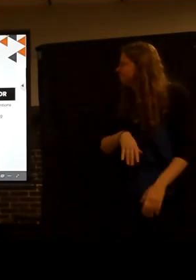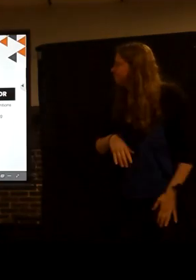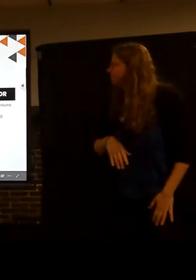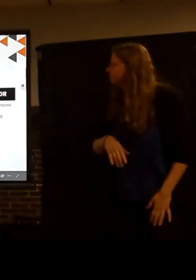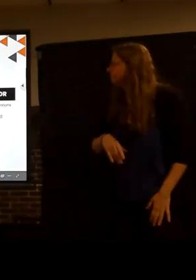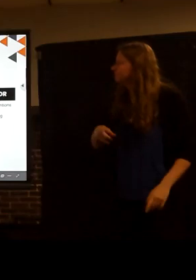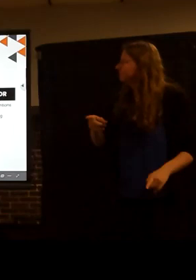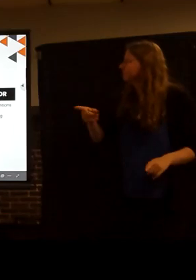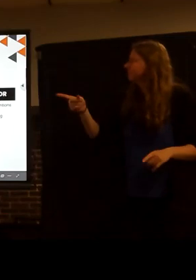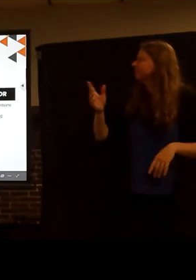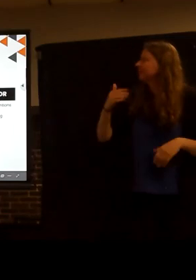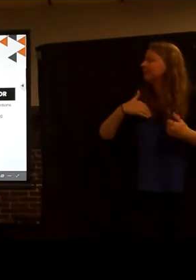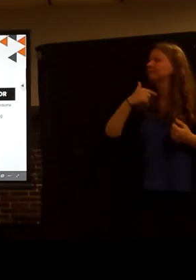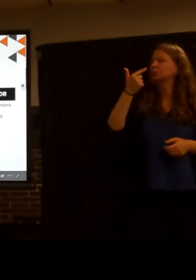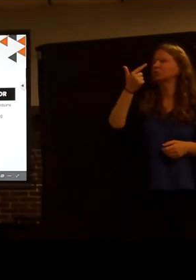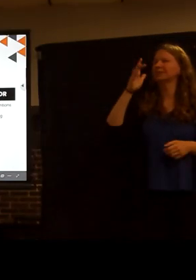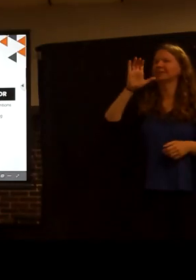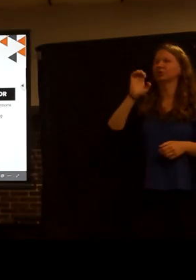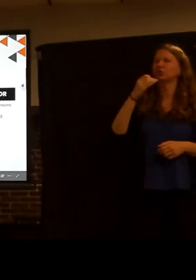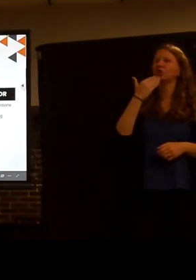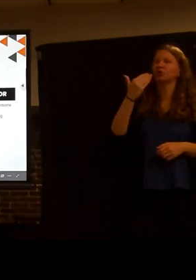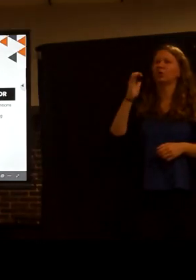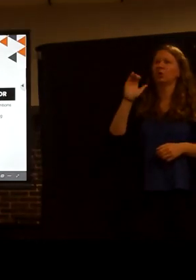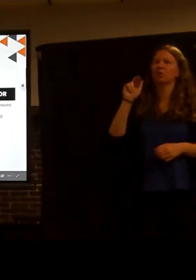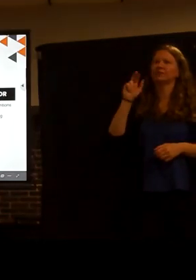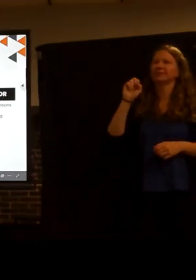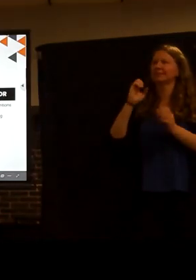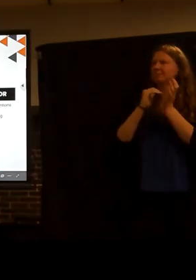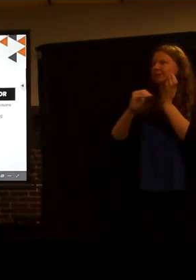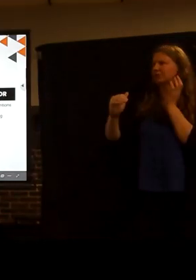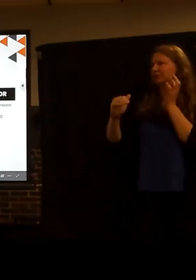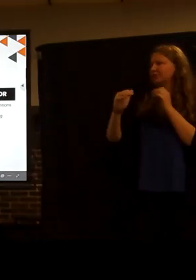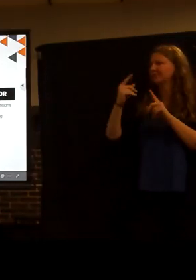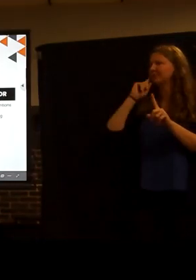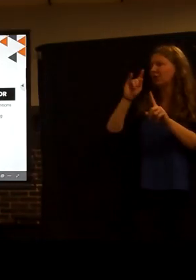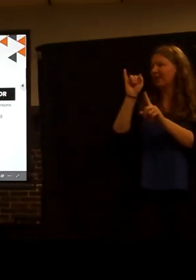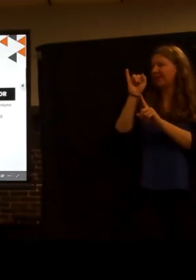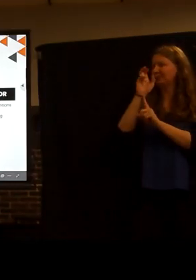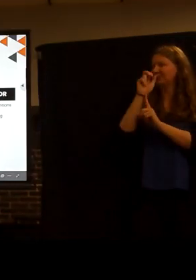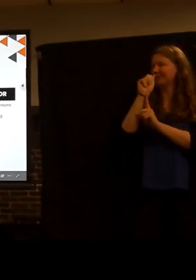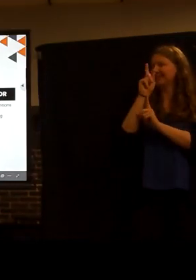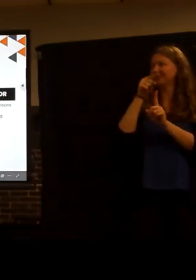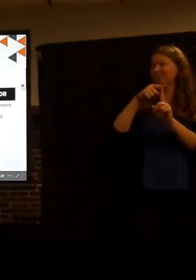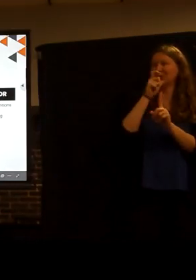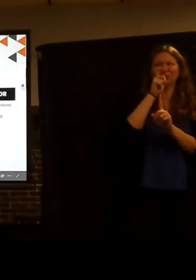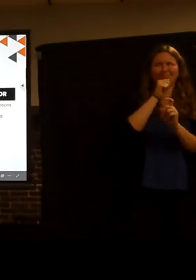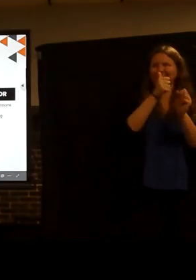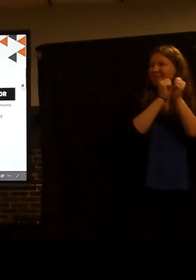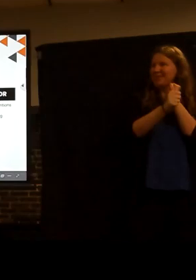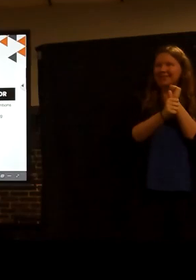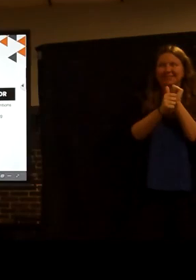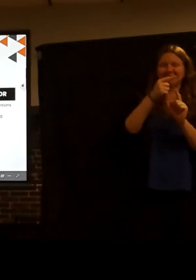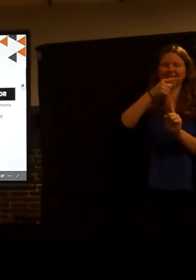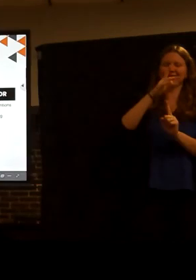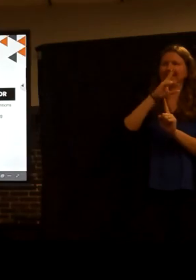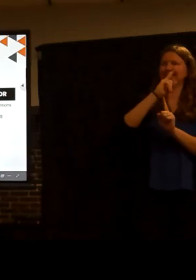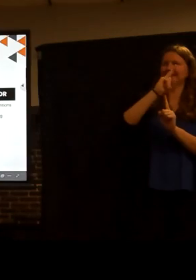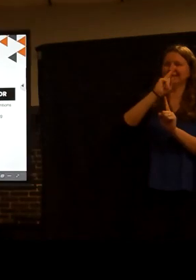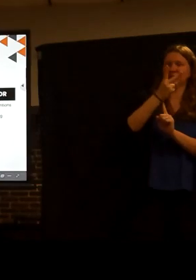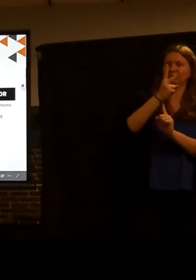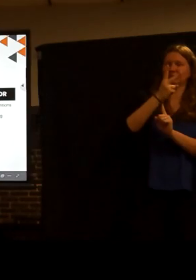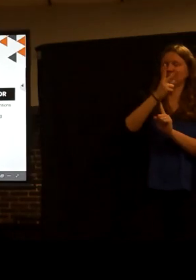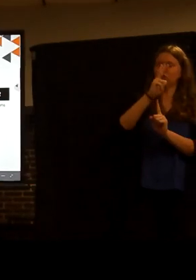we provide the students to help improve their skills. We also do look at the good cause exemption for iRead